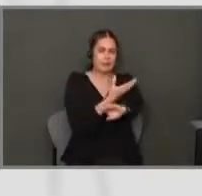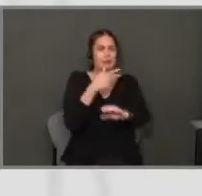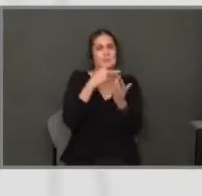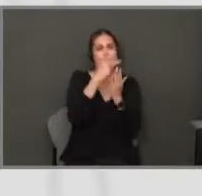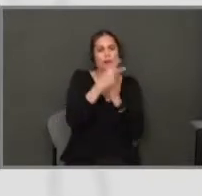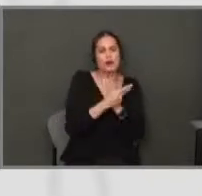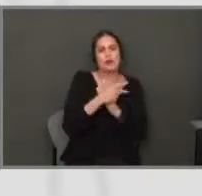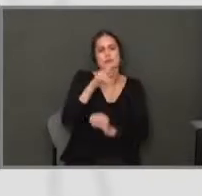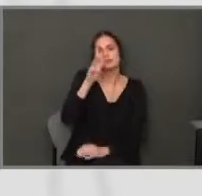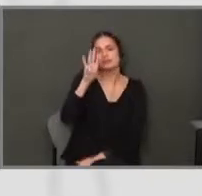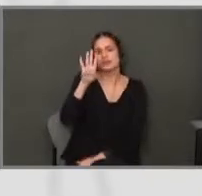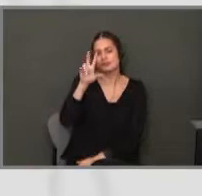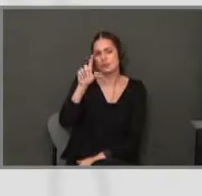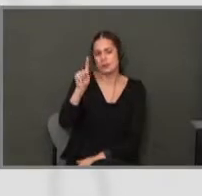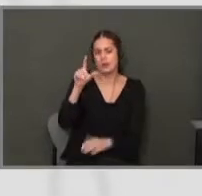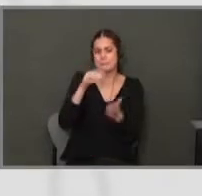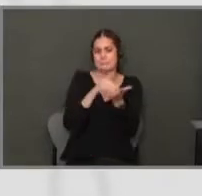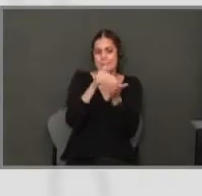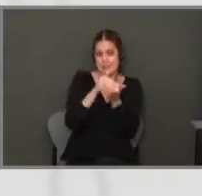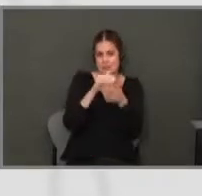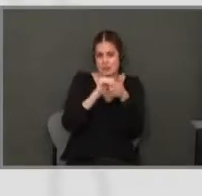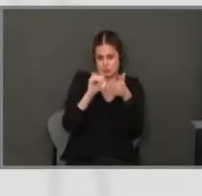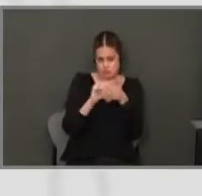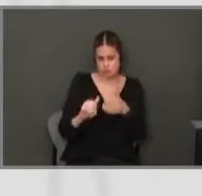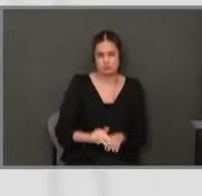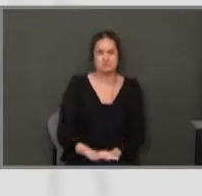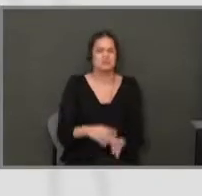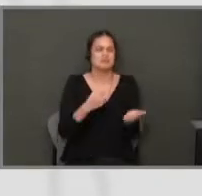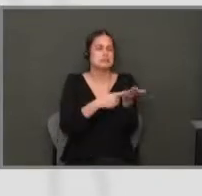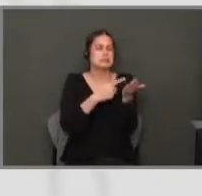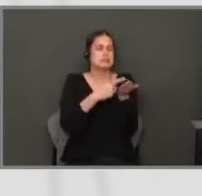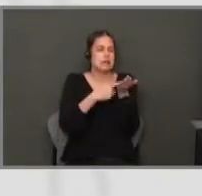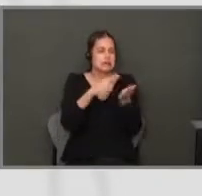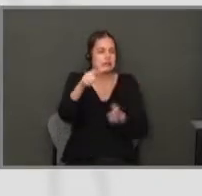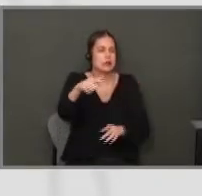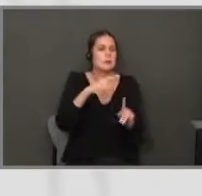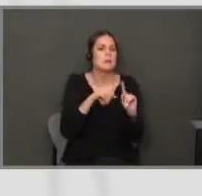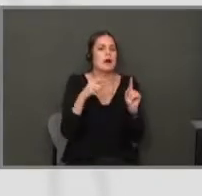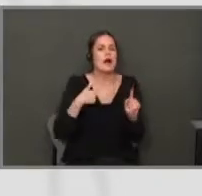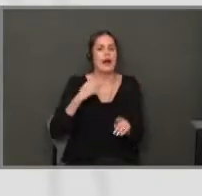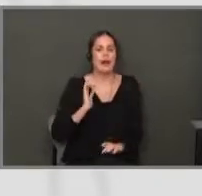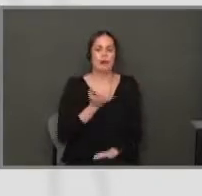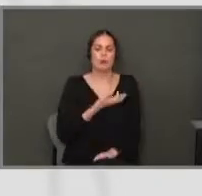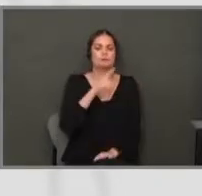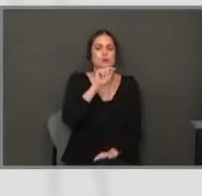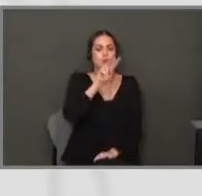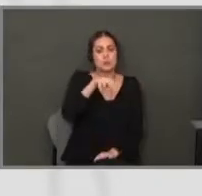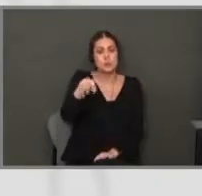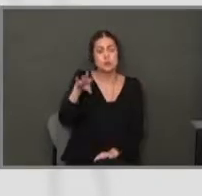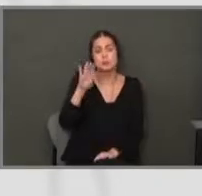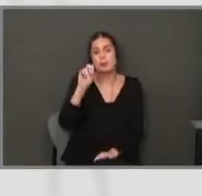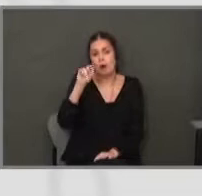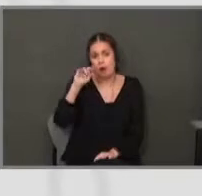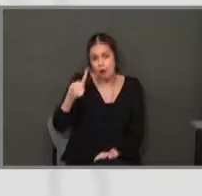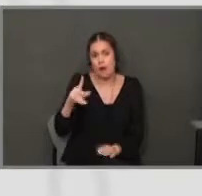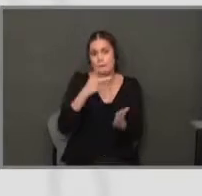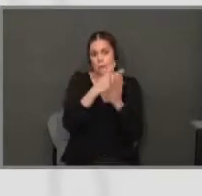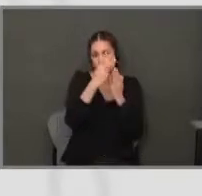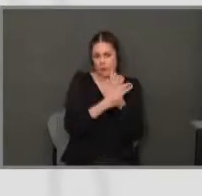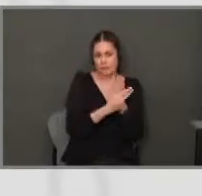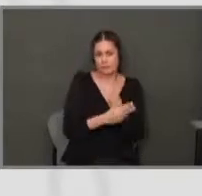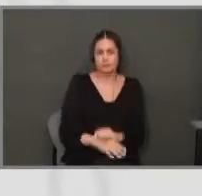talk about this in a little bit, but we have our 2022 bond program, the first year of our 2022 bond